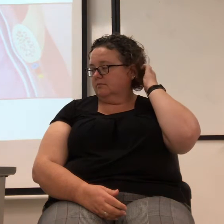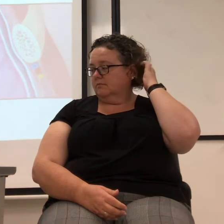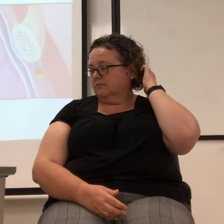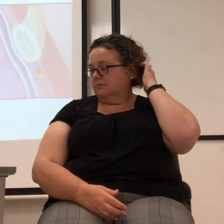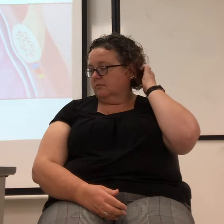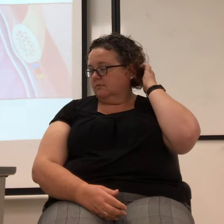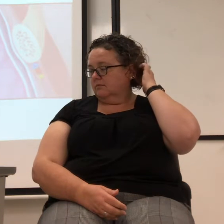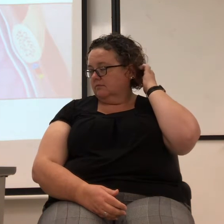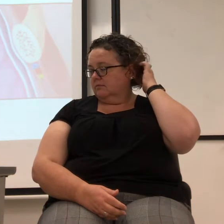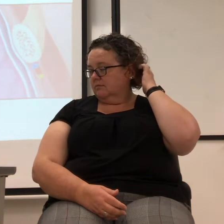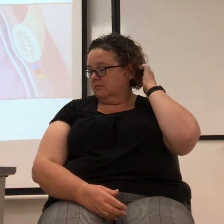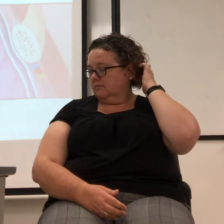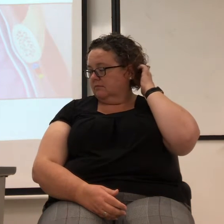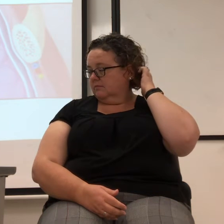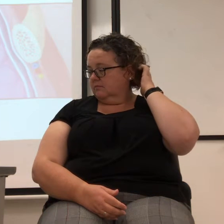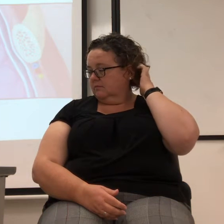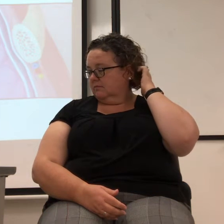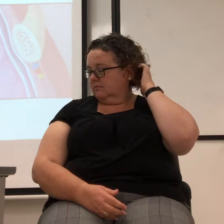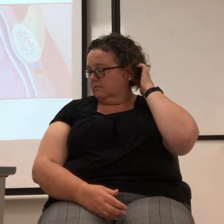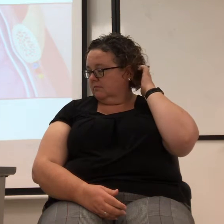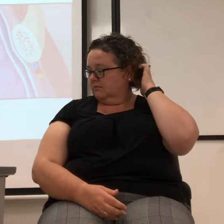on the